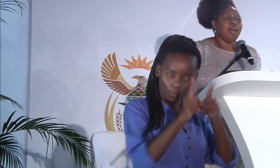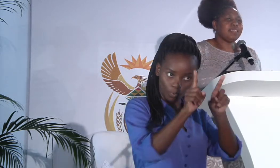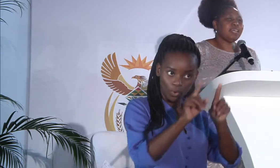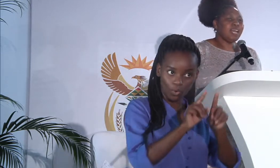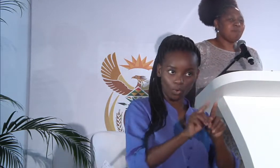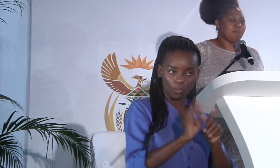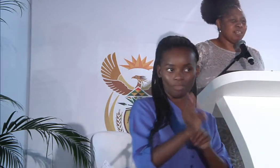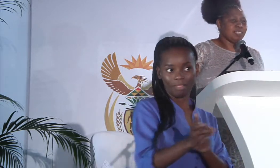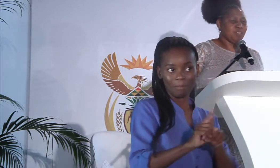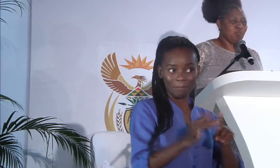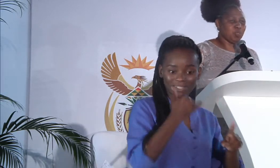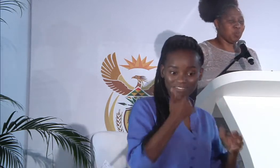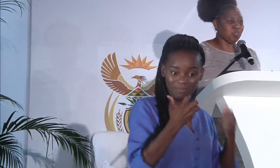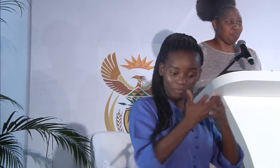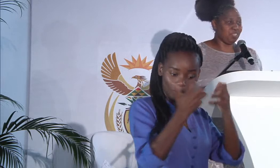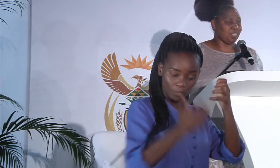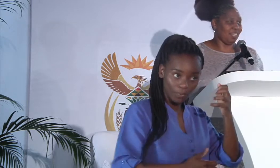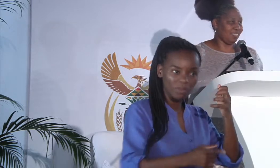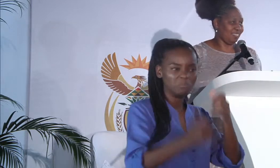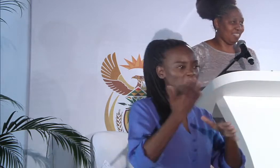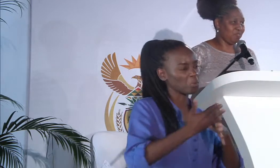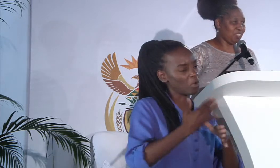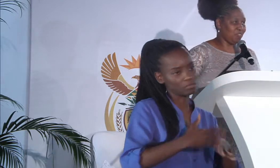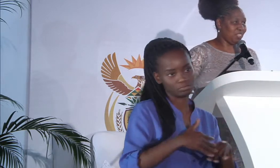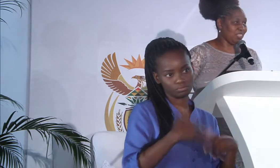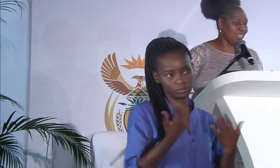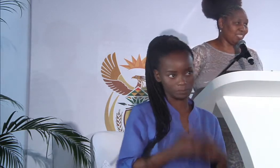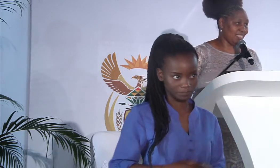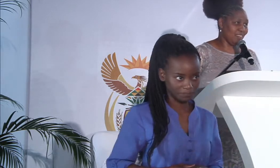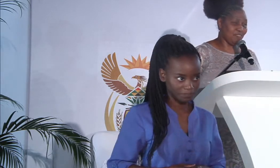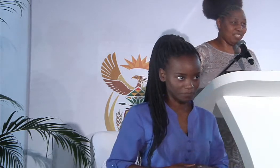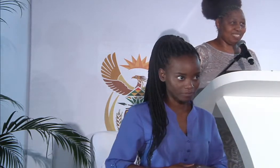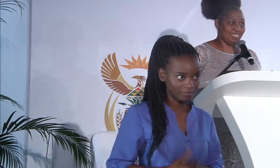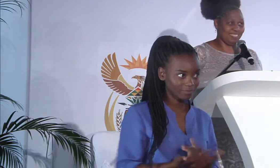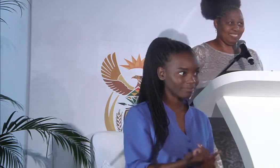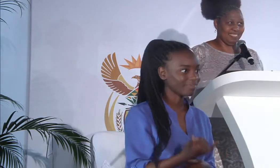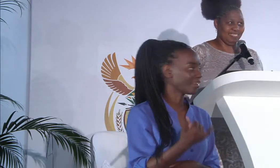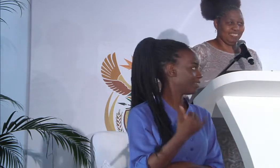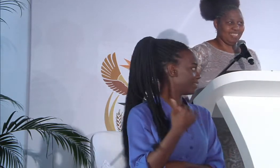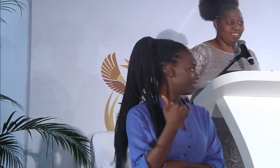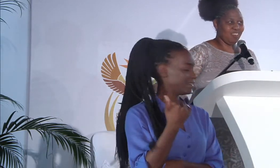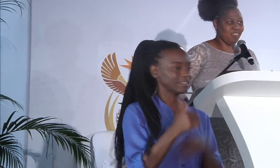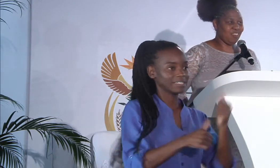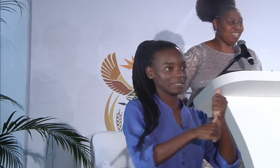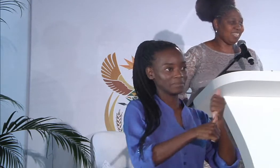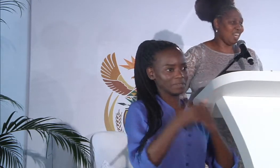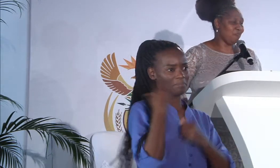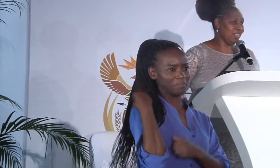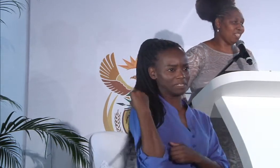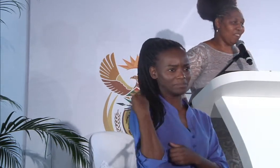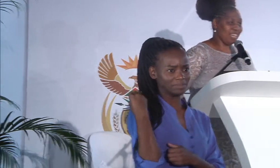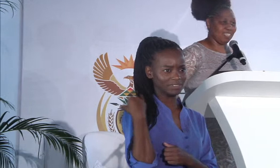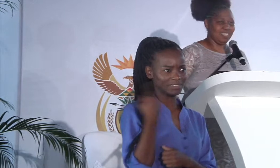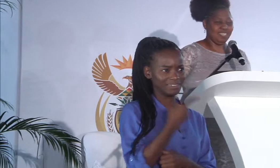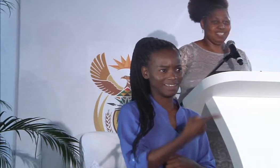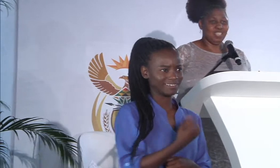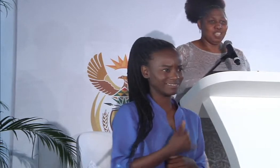I think I'm amongst the most controversial deputy ministers in government. I don't know whether it happens